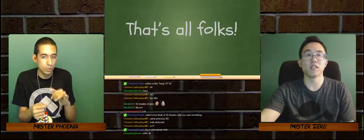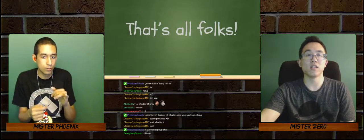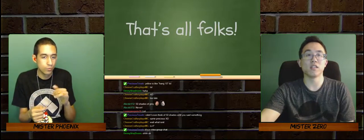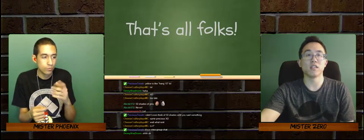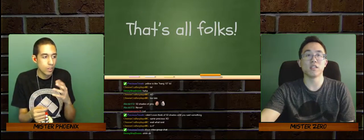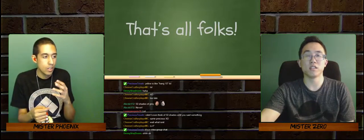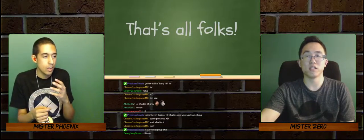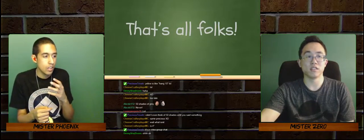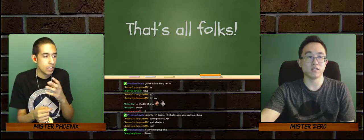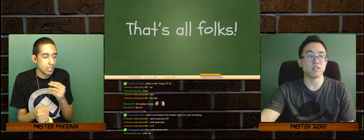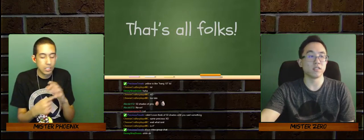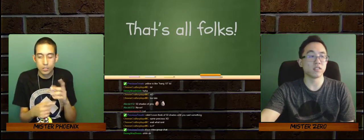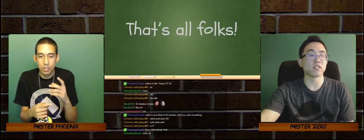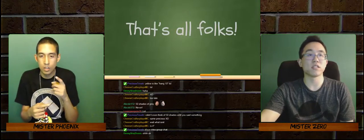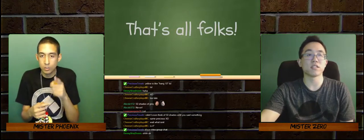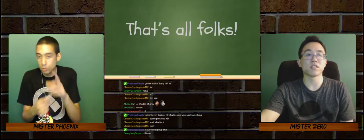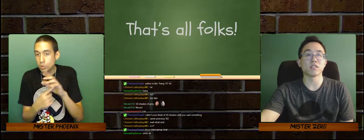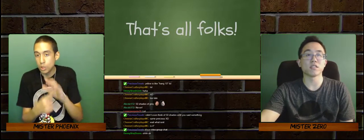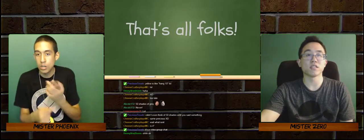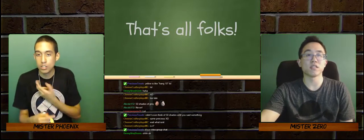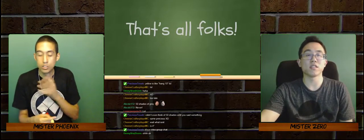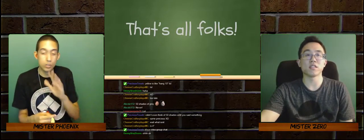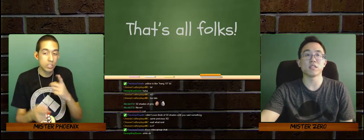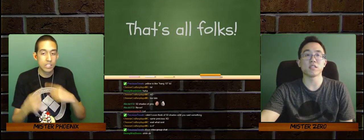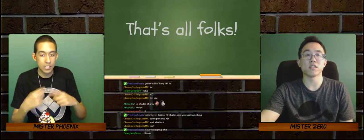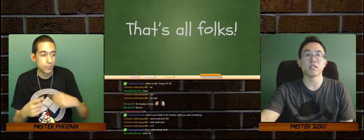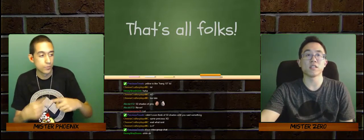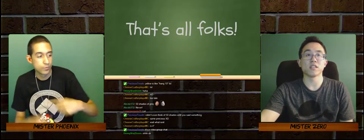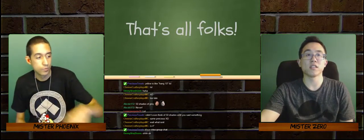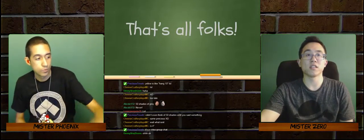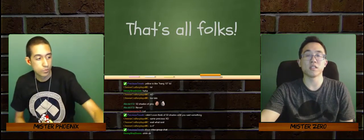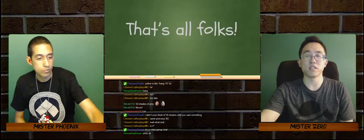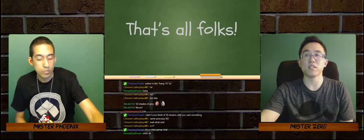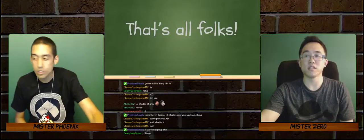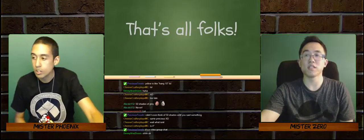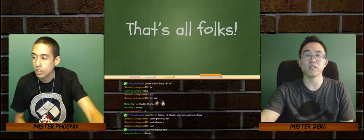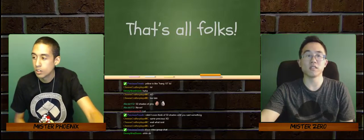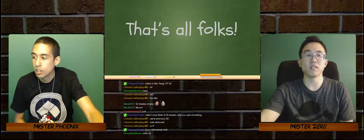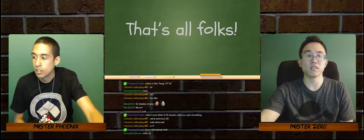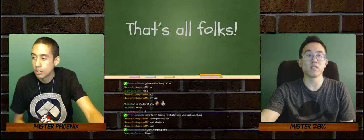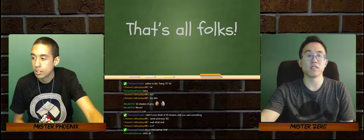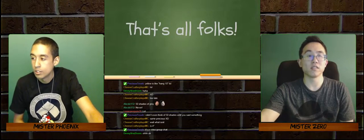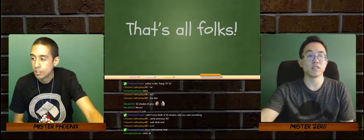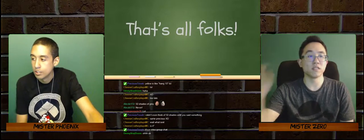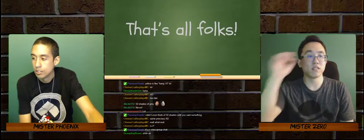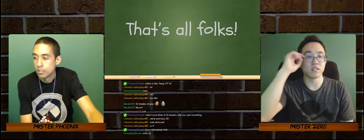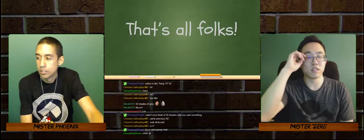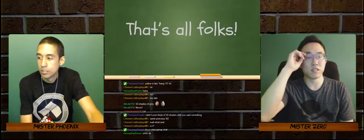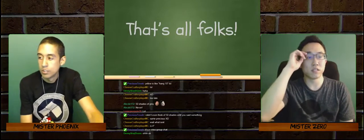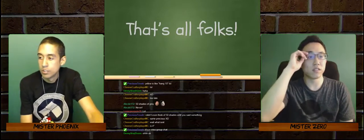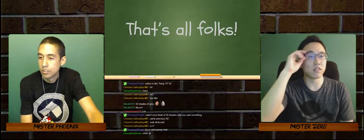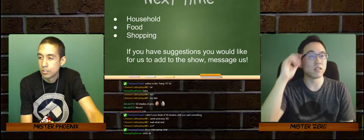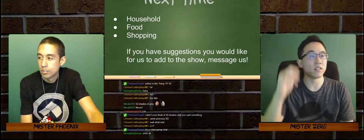you. And then you show us your sign. Alright.